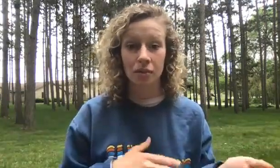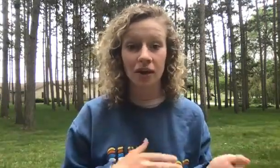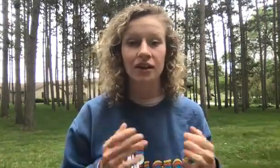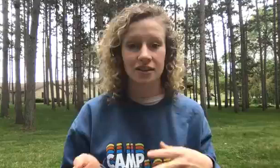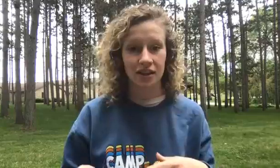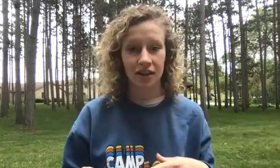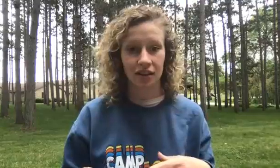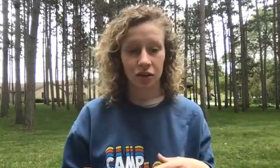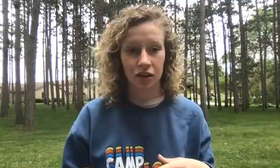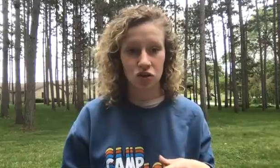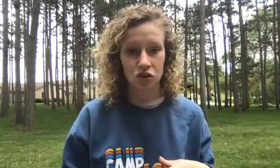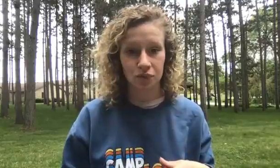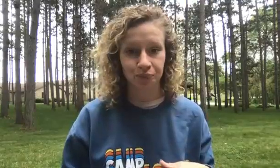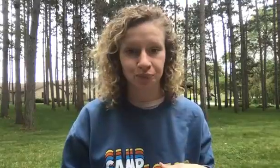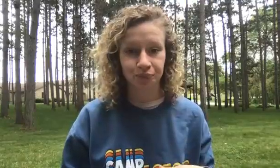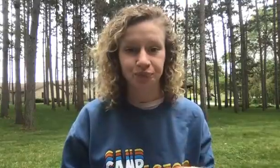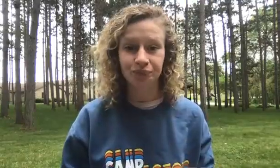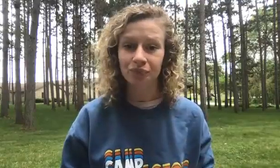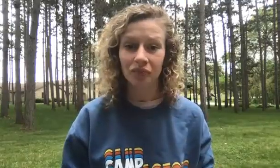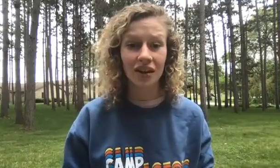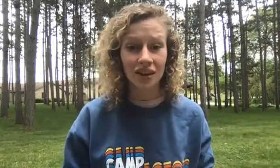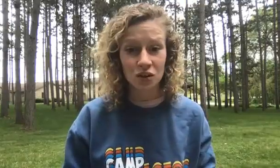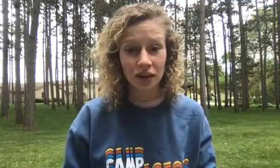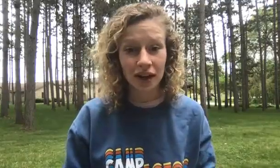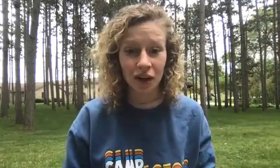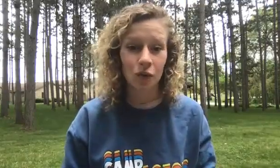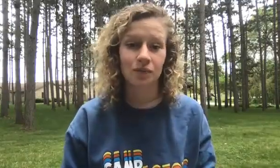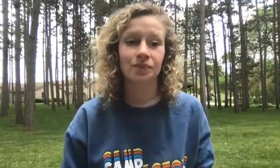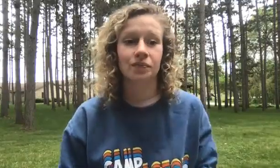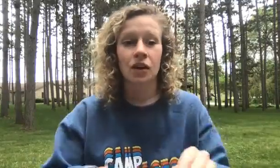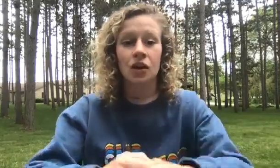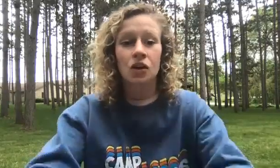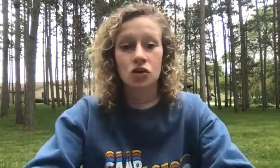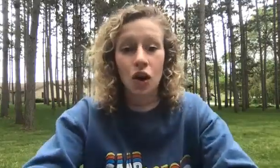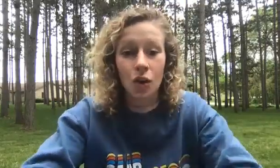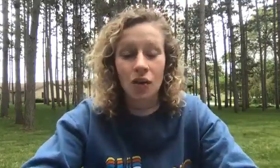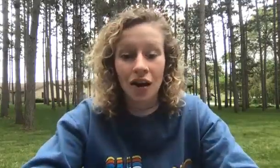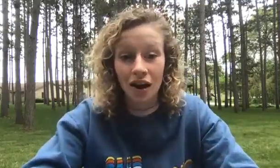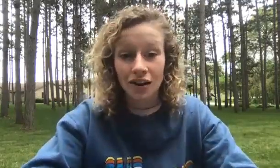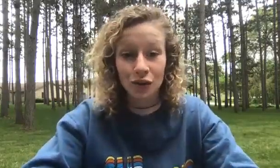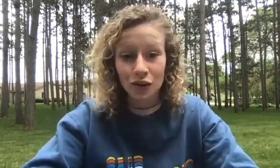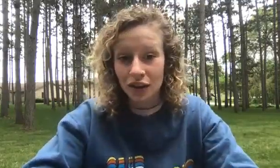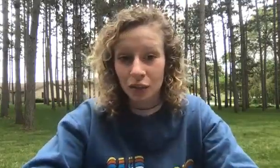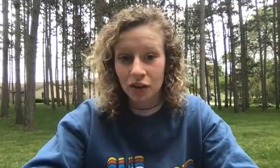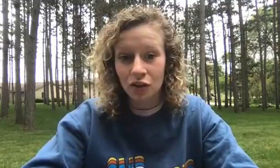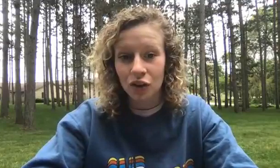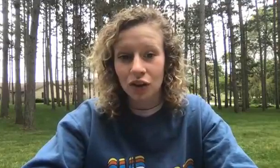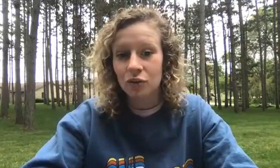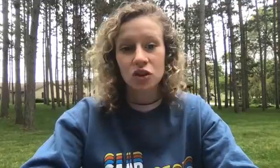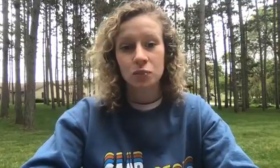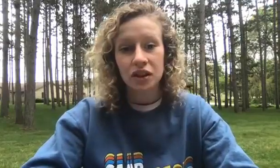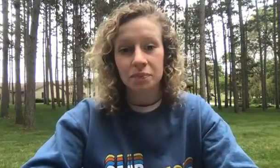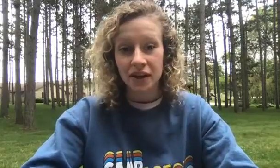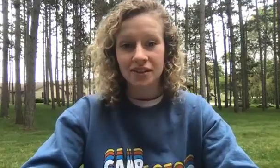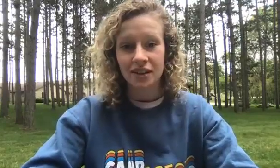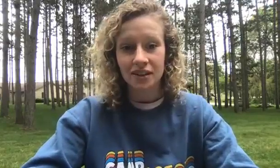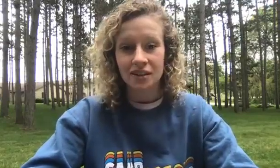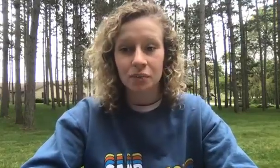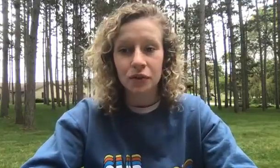American Sign Language. And that's what I know. So another thing that we're going to learn, which is pretty basic and simple to